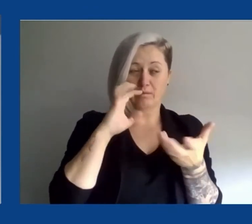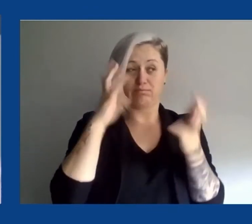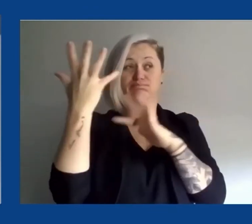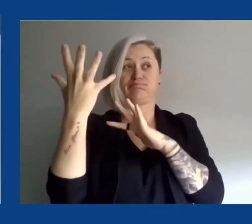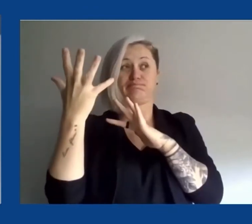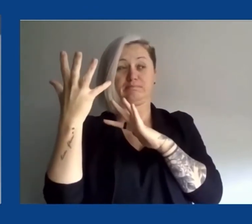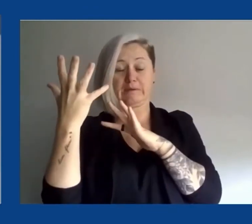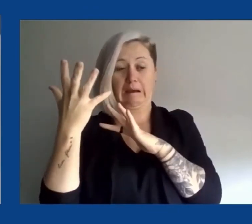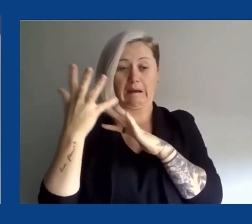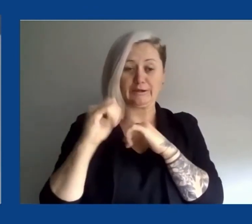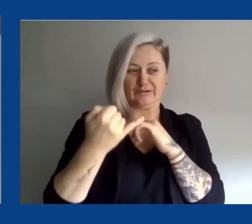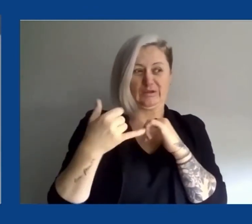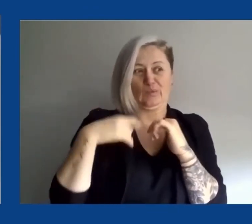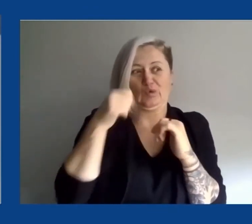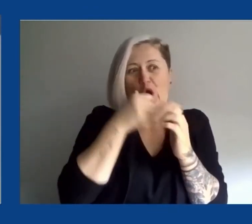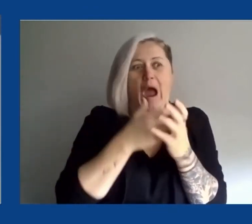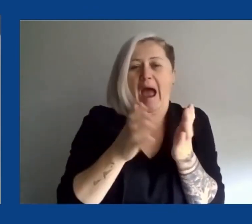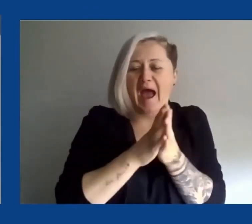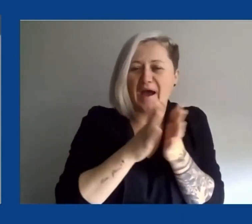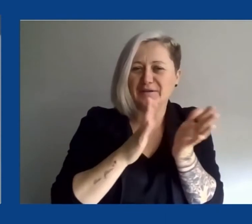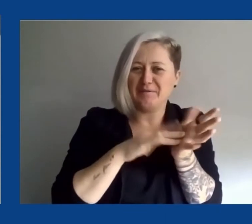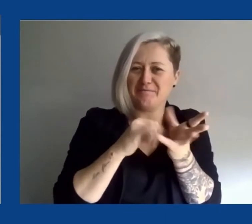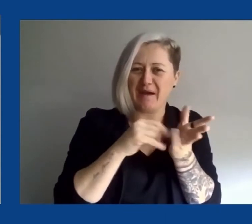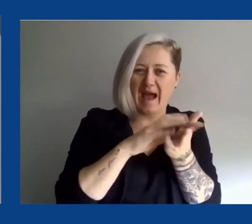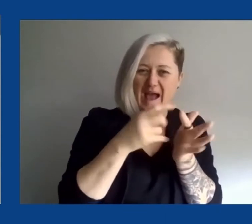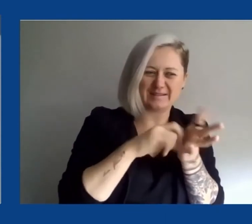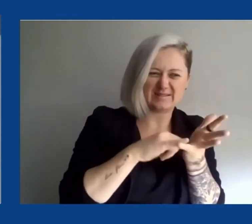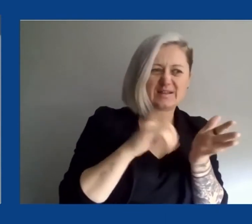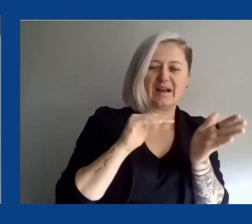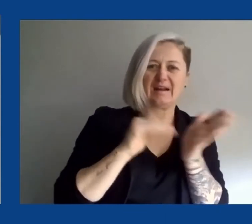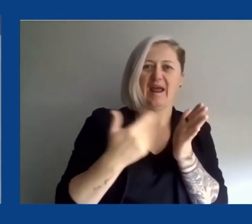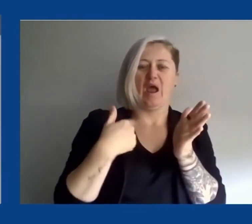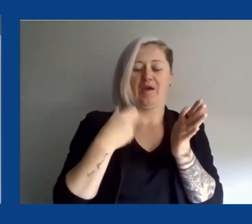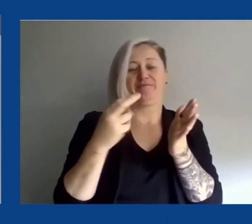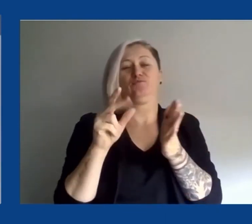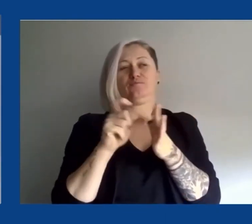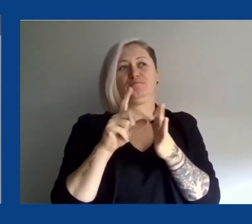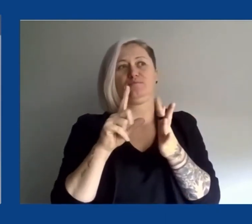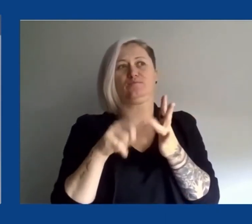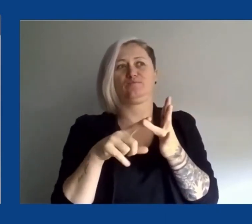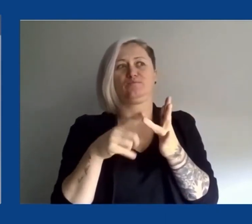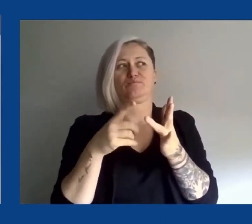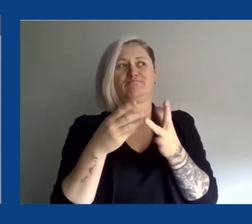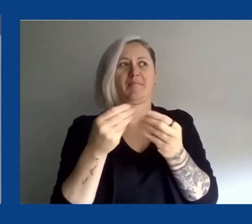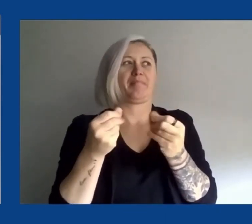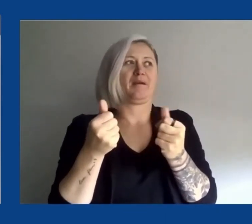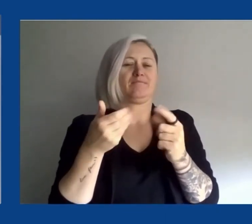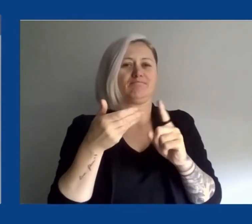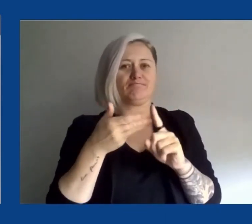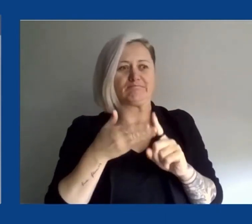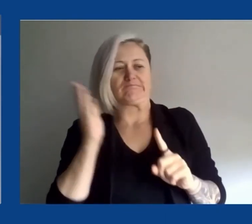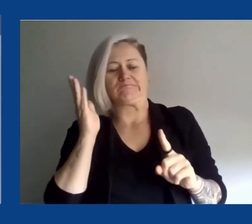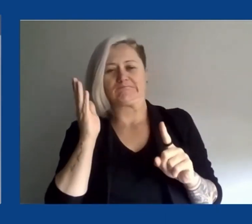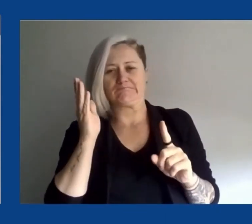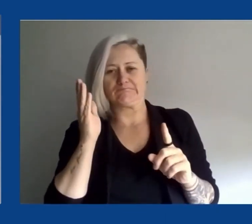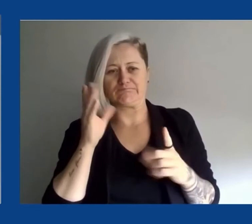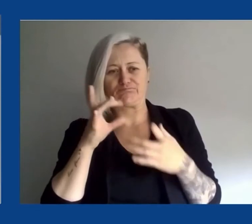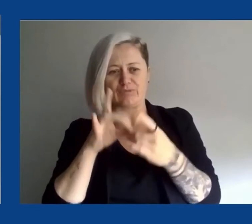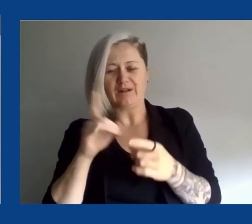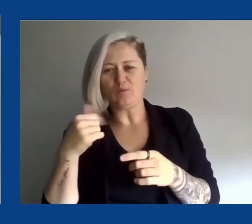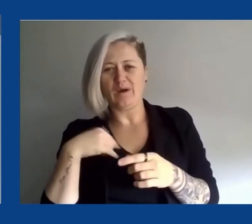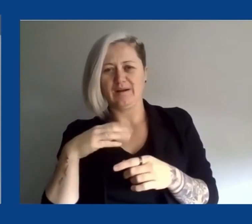to know how to do a master's, you know. Now I have to do something that is relevant for what I needed to do, and that